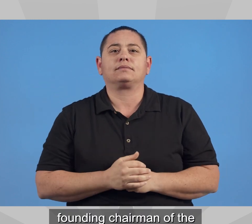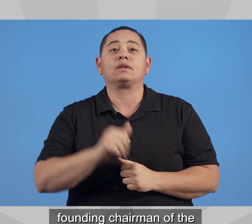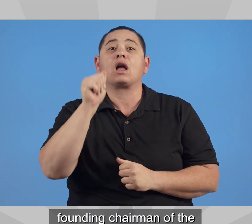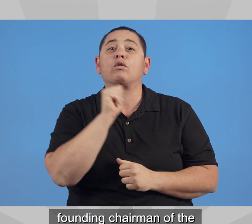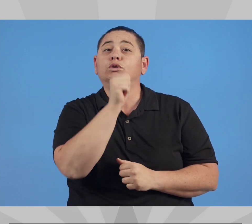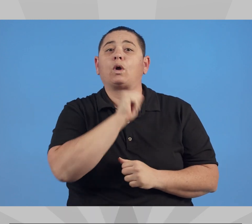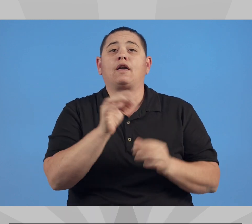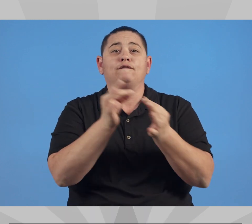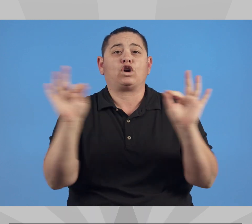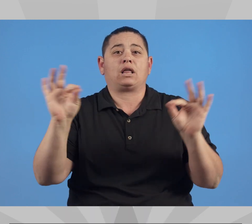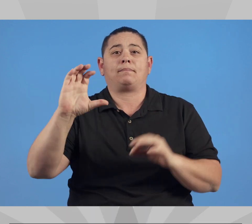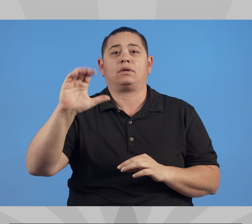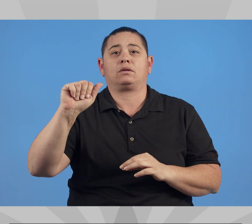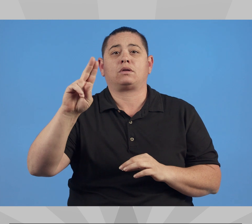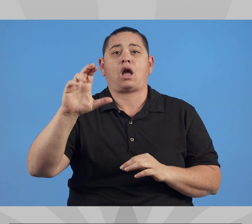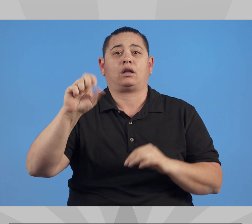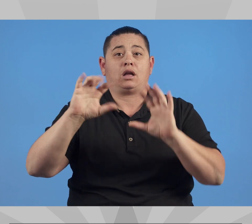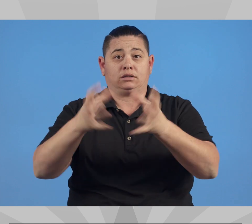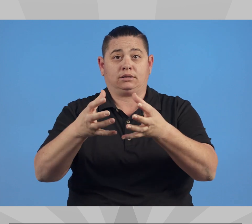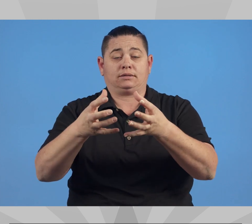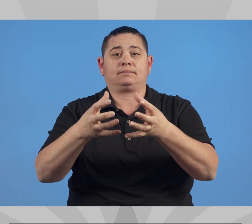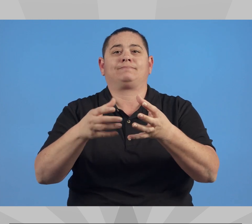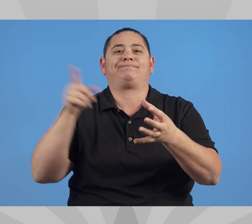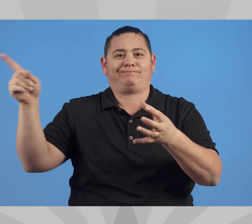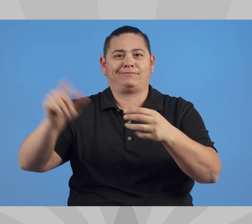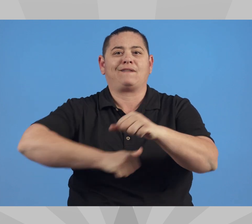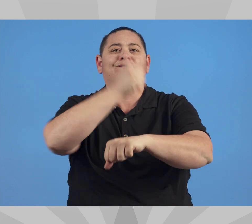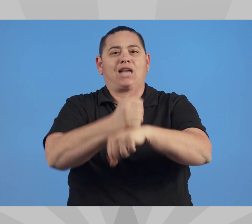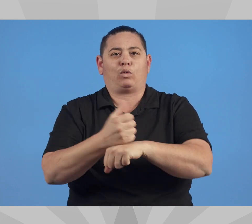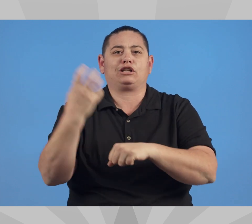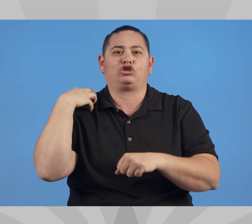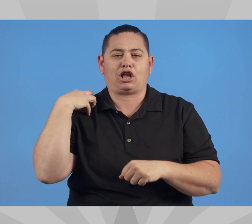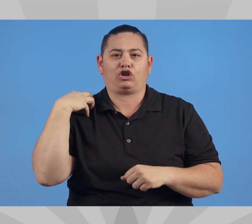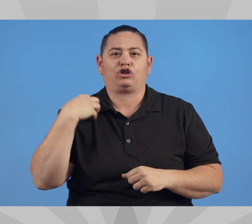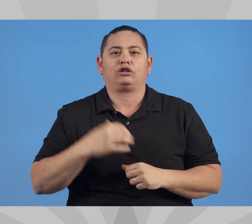Caucus, and a fierce defender of the Constitution.